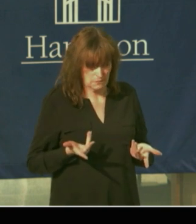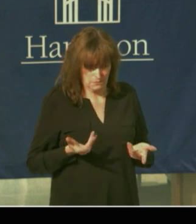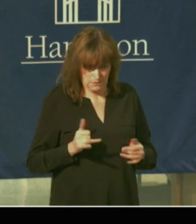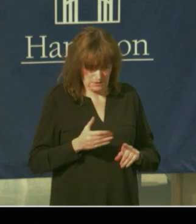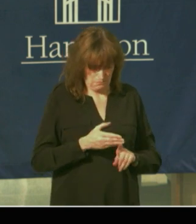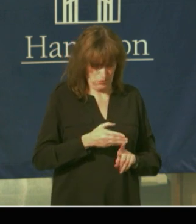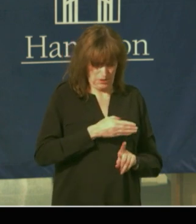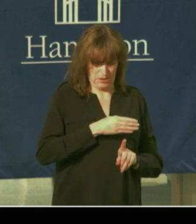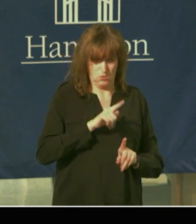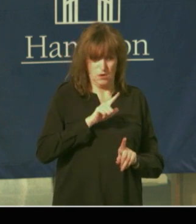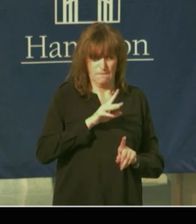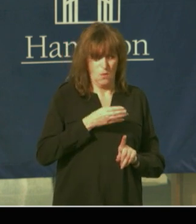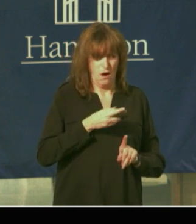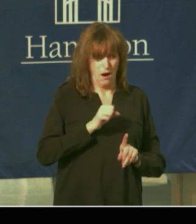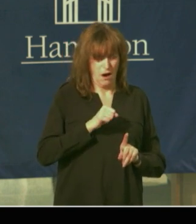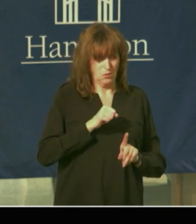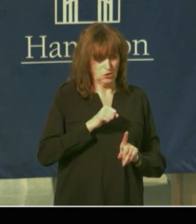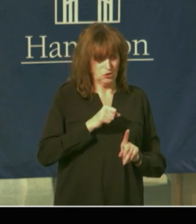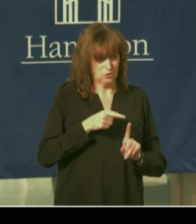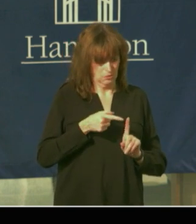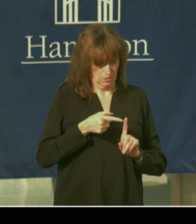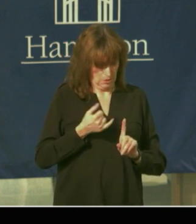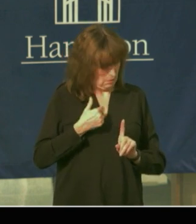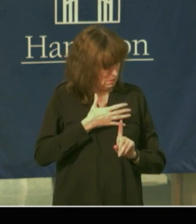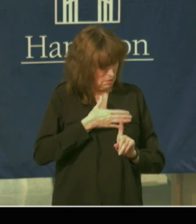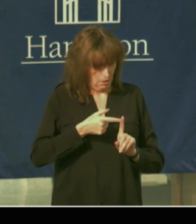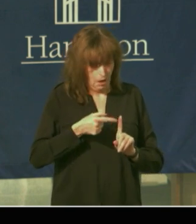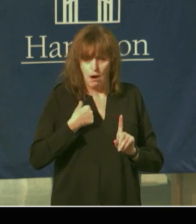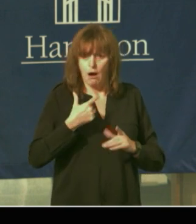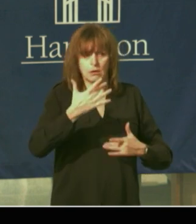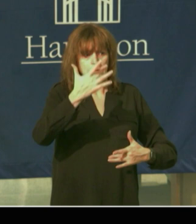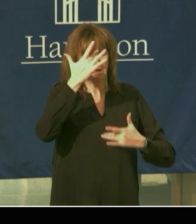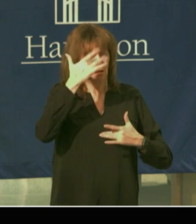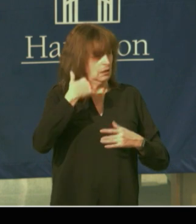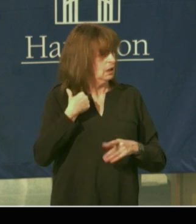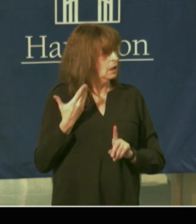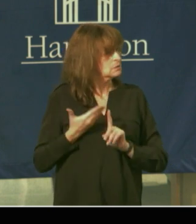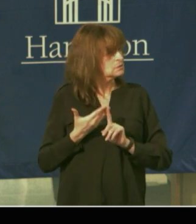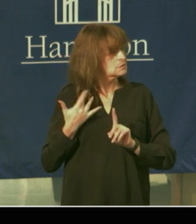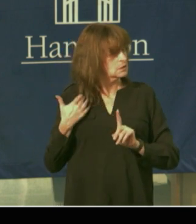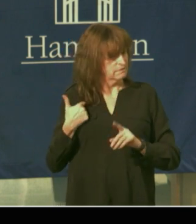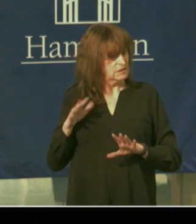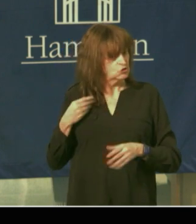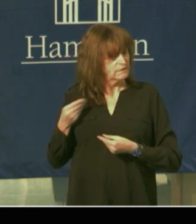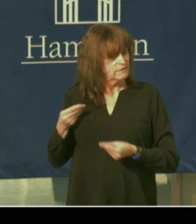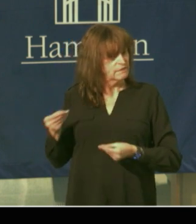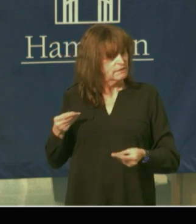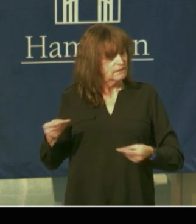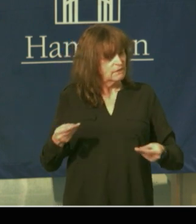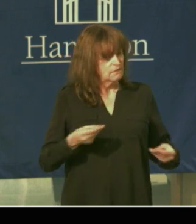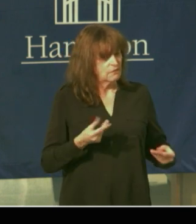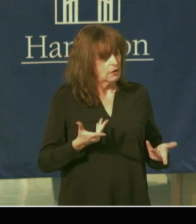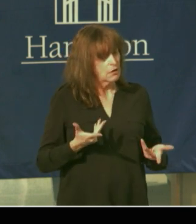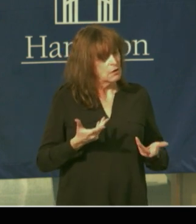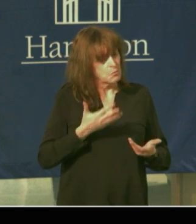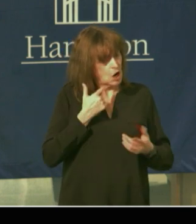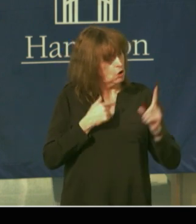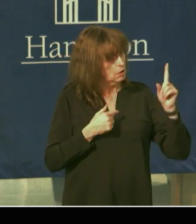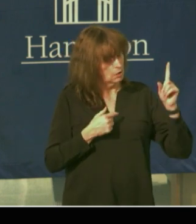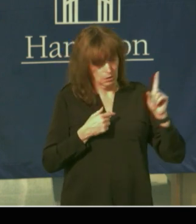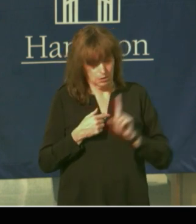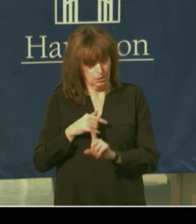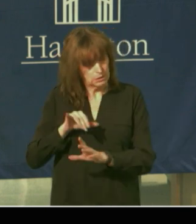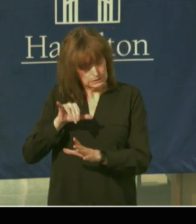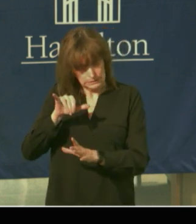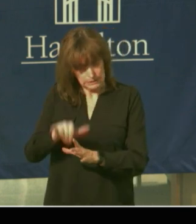whole new group. So we're trying to break that chain of transmission. So I guess I would try to help those folks